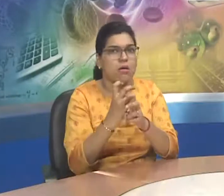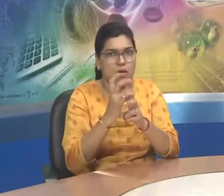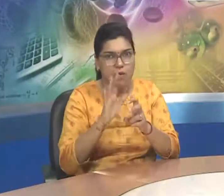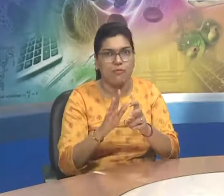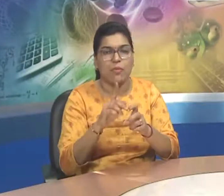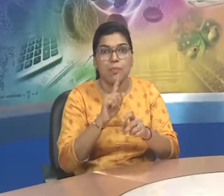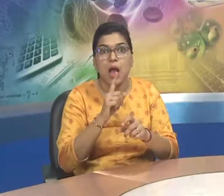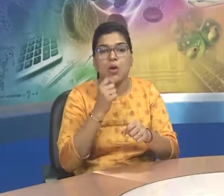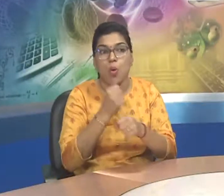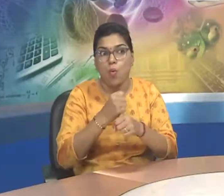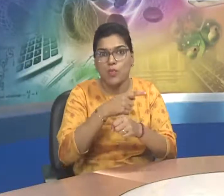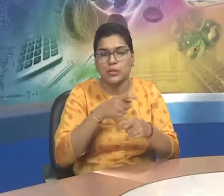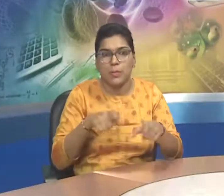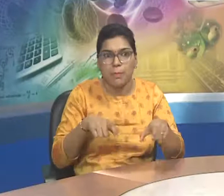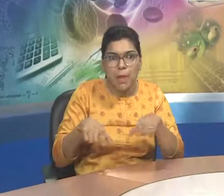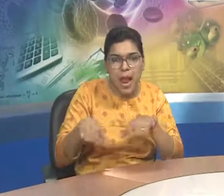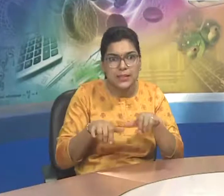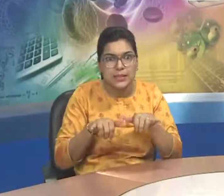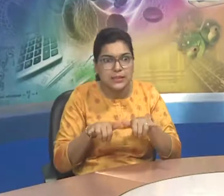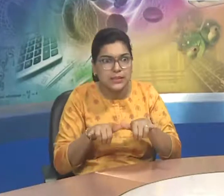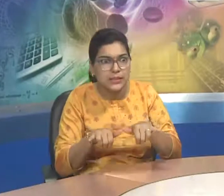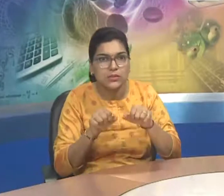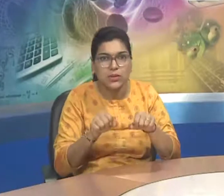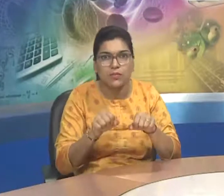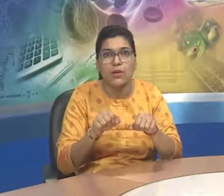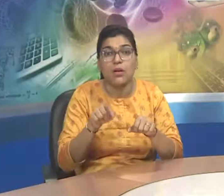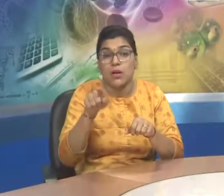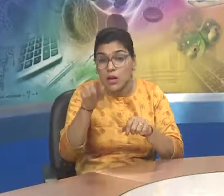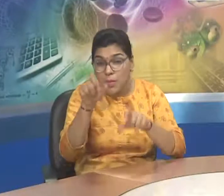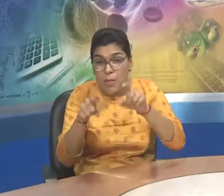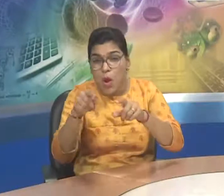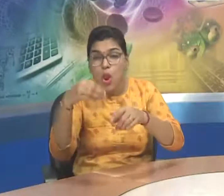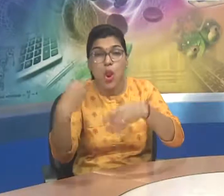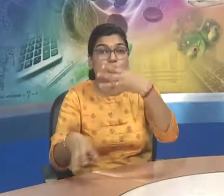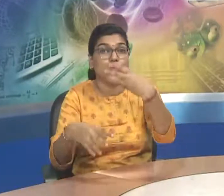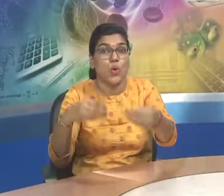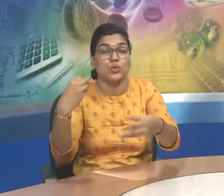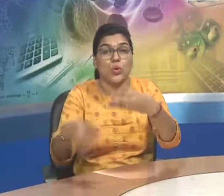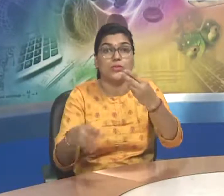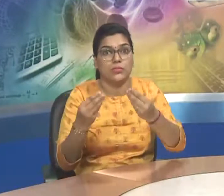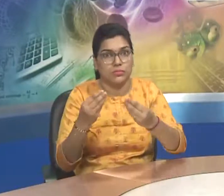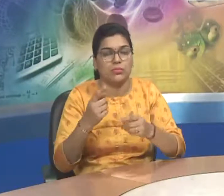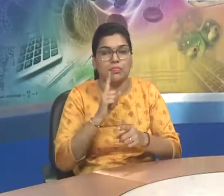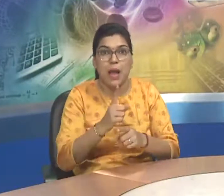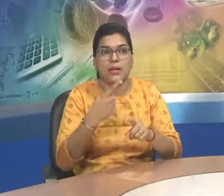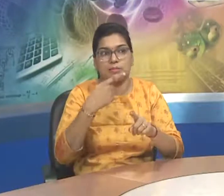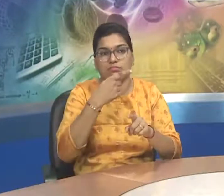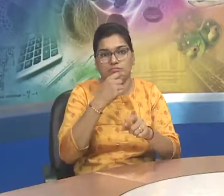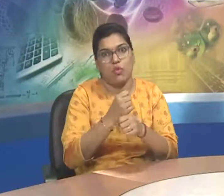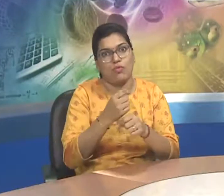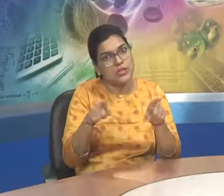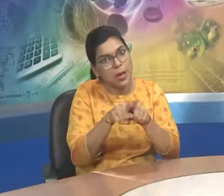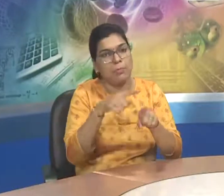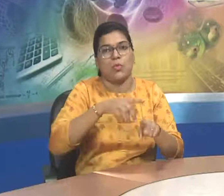to maintain government and